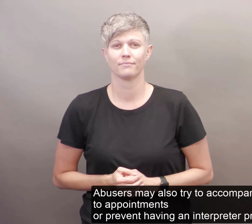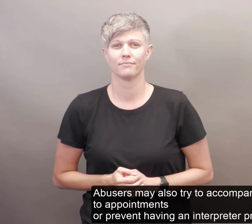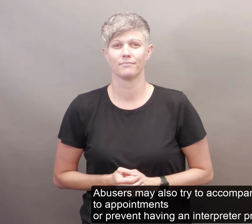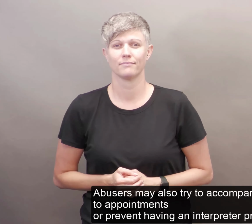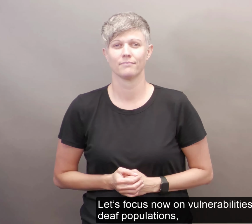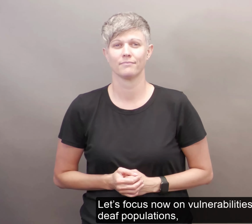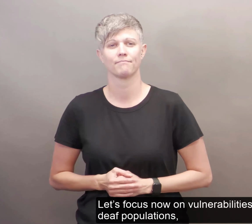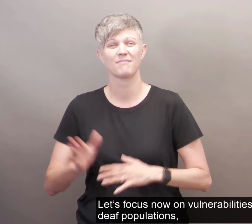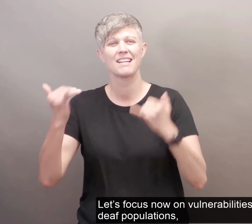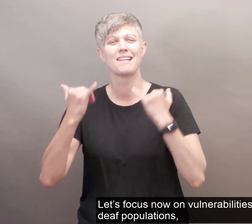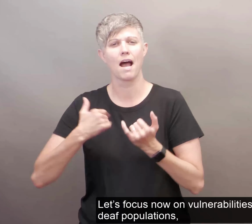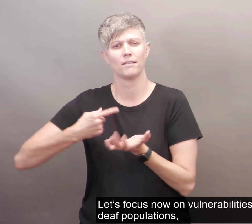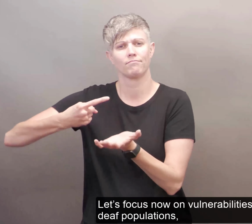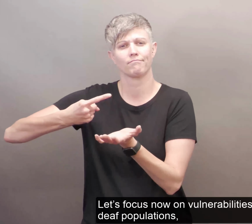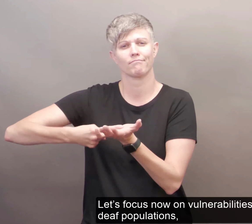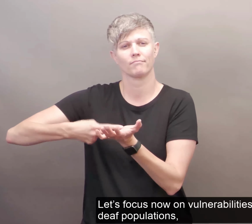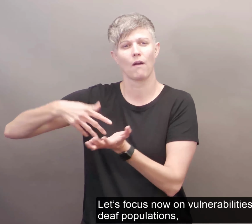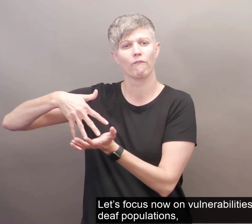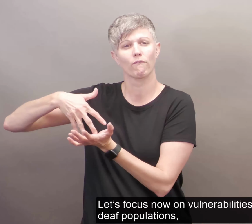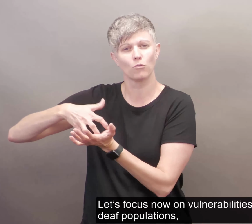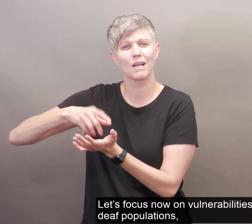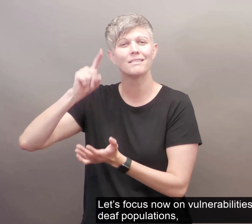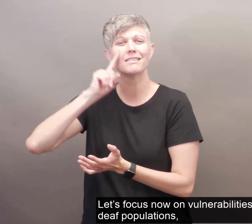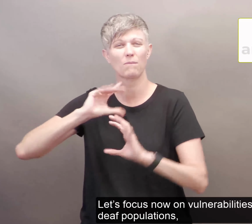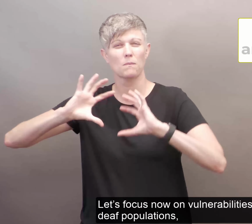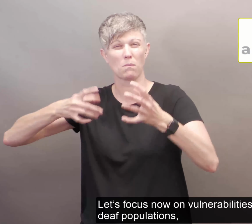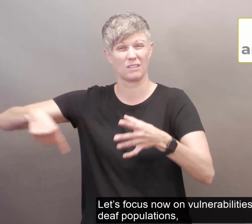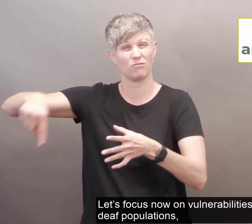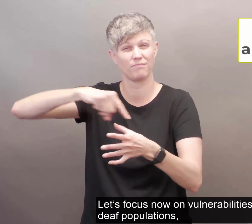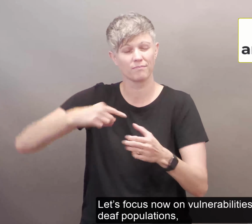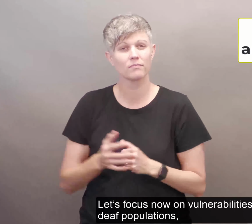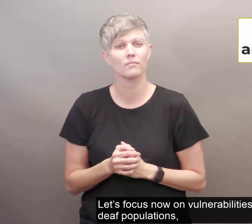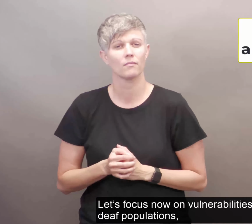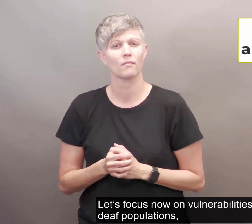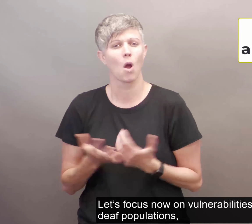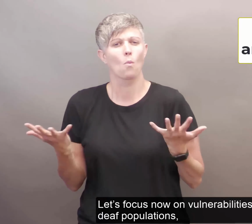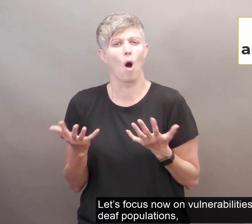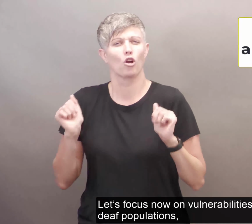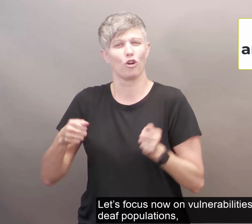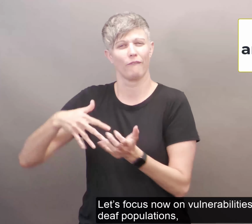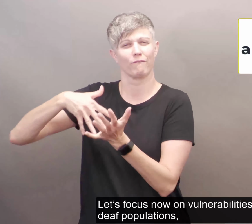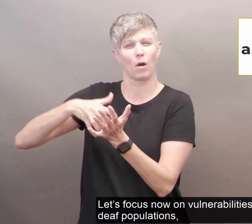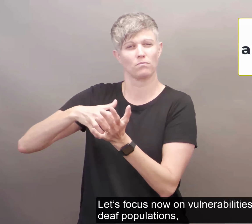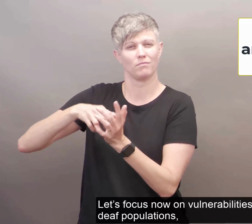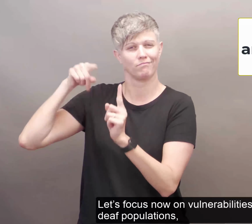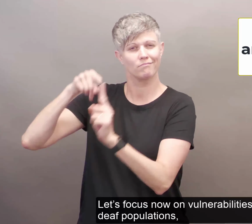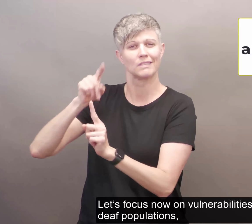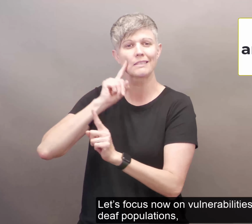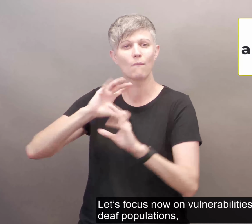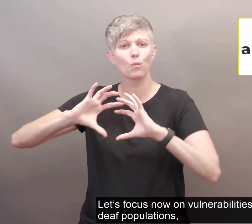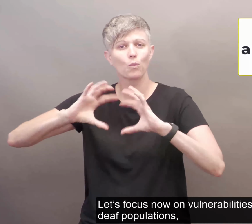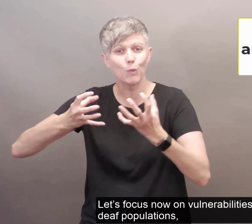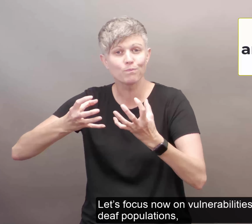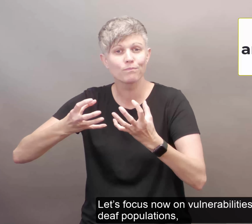Let's focus now on vulnerabilities specific to deaf populations, such as language access